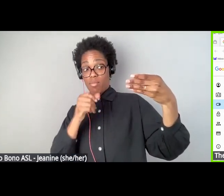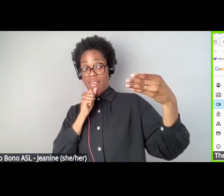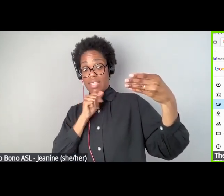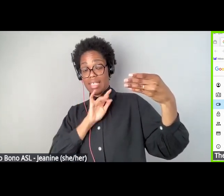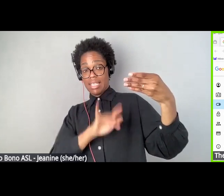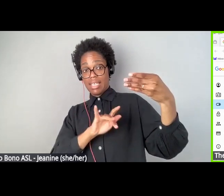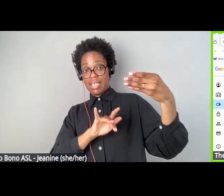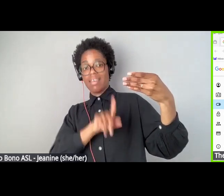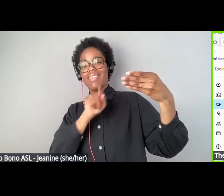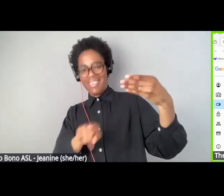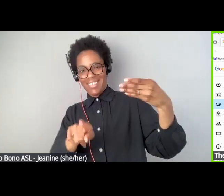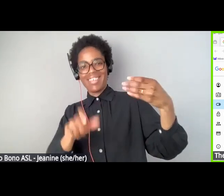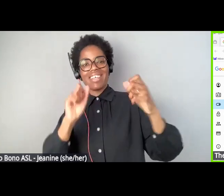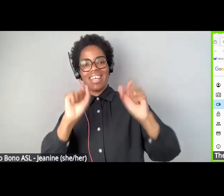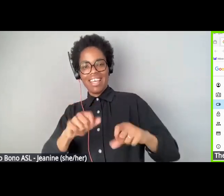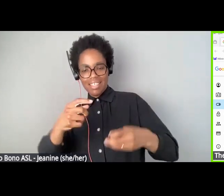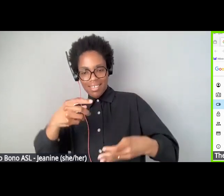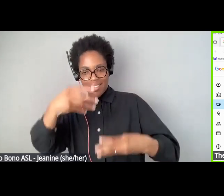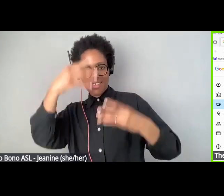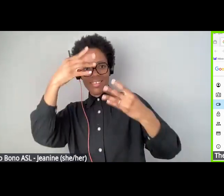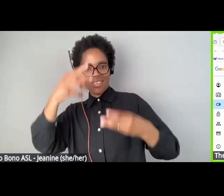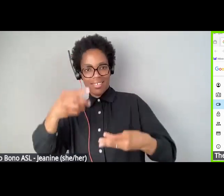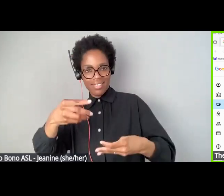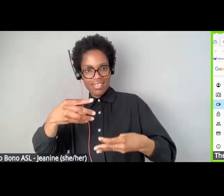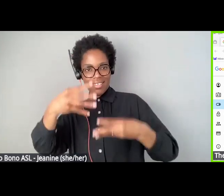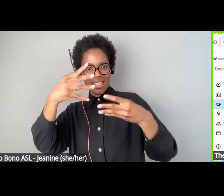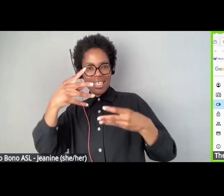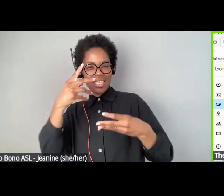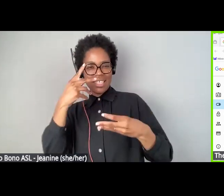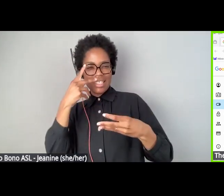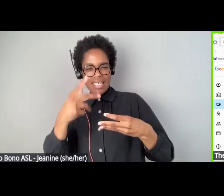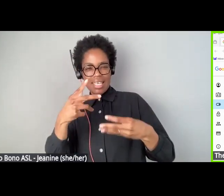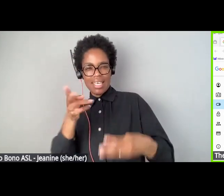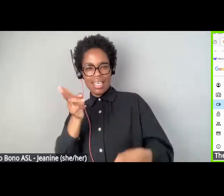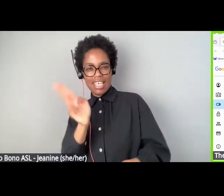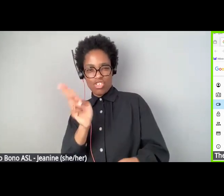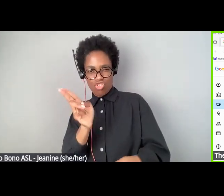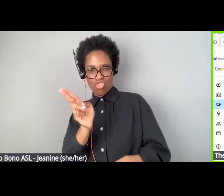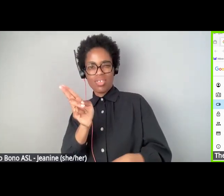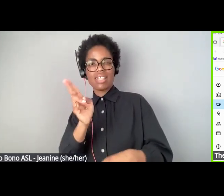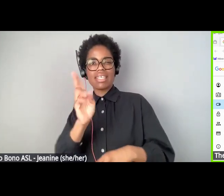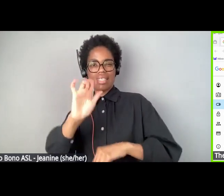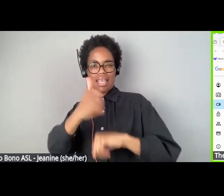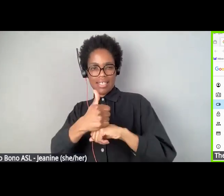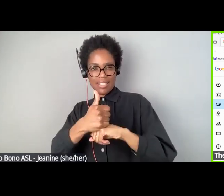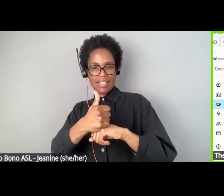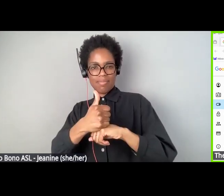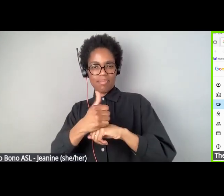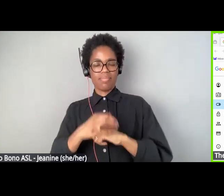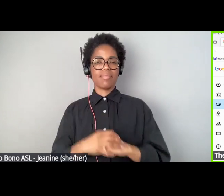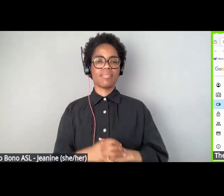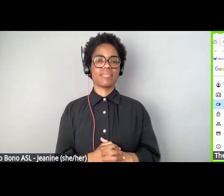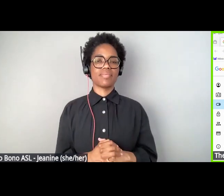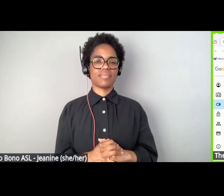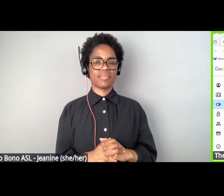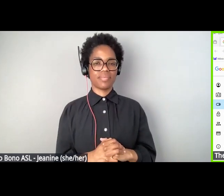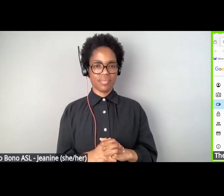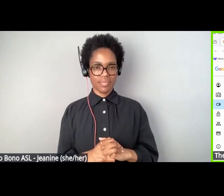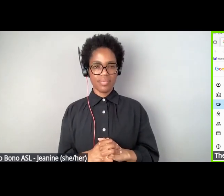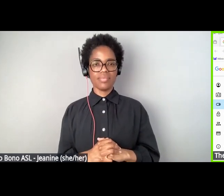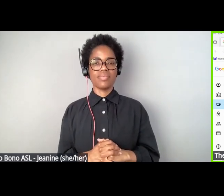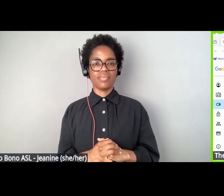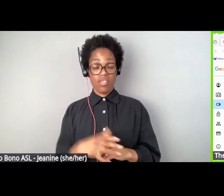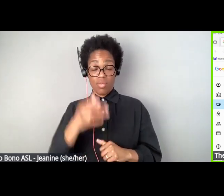you. Go to your history settings. Choose whether to save the things you do. And this, when I looked through this for the